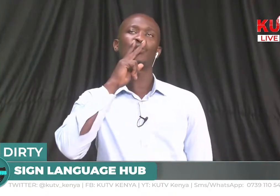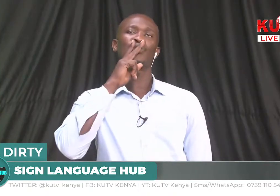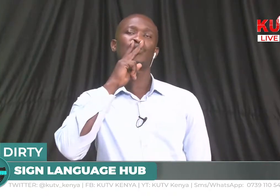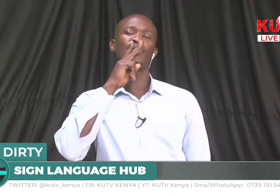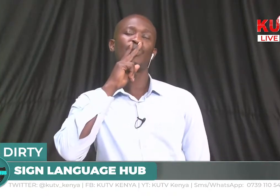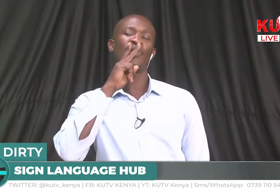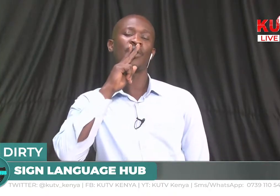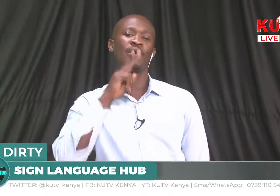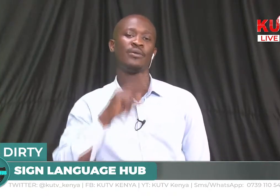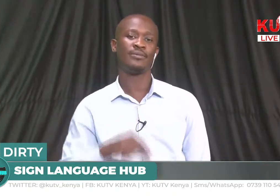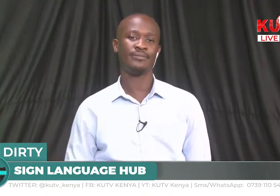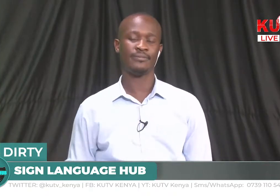Smoke.